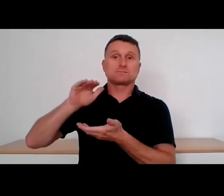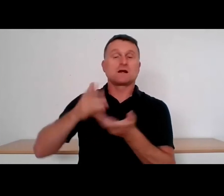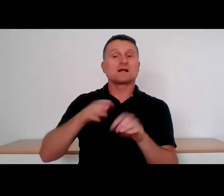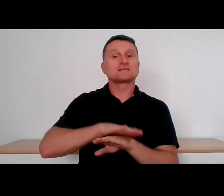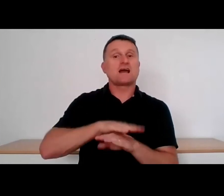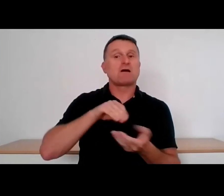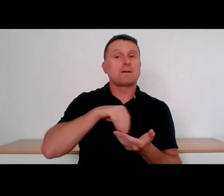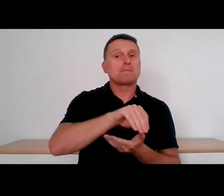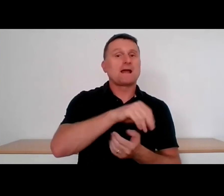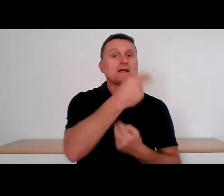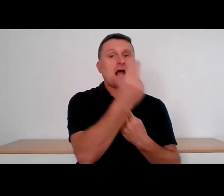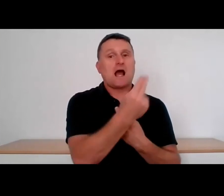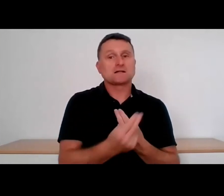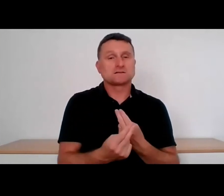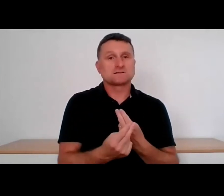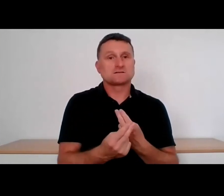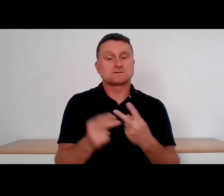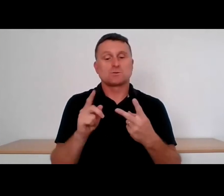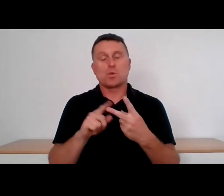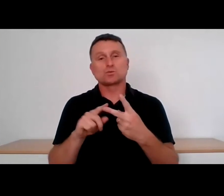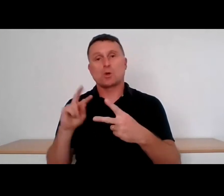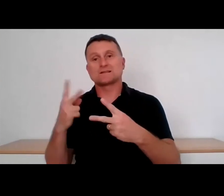maximising fundraising opportunities.